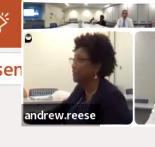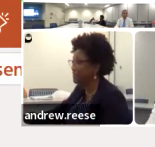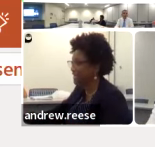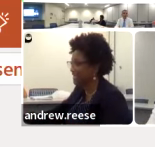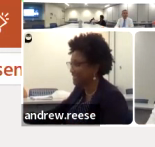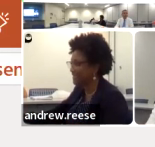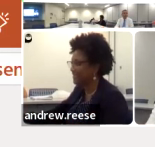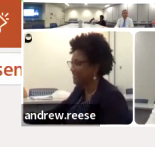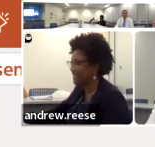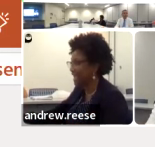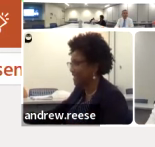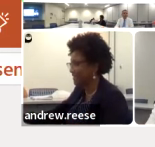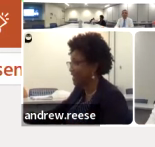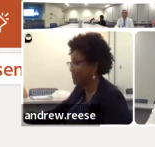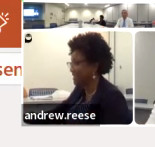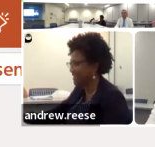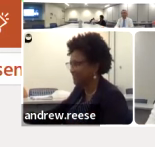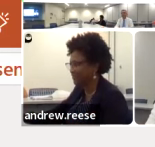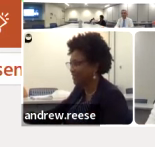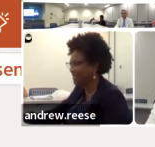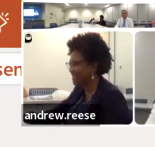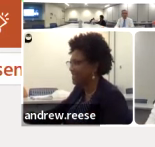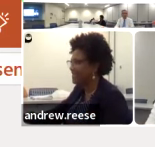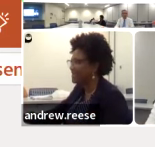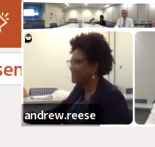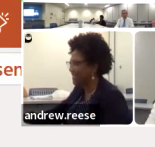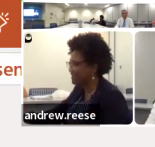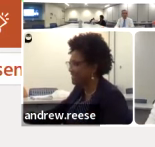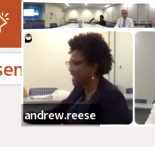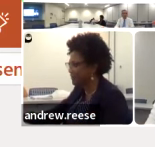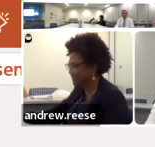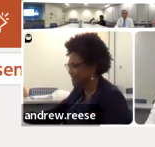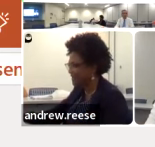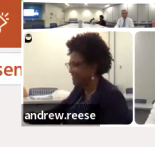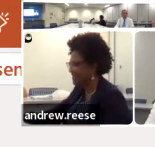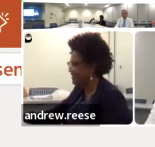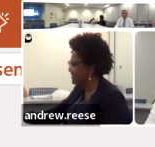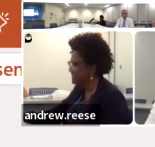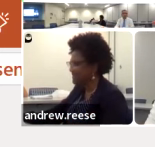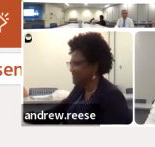for employment. That's IPE for short. Benefits counseling.